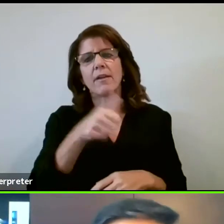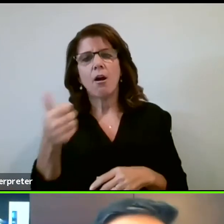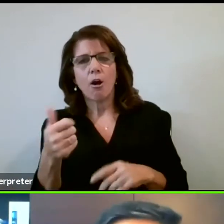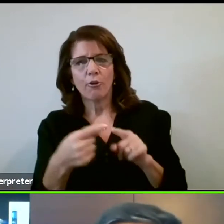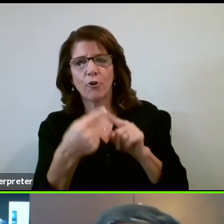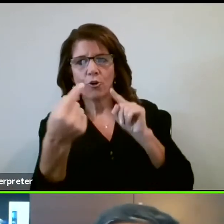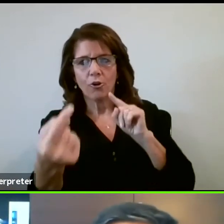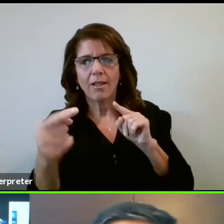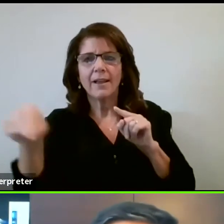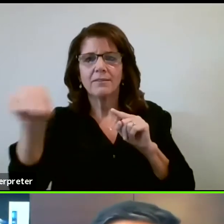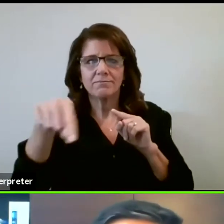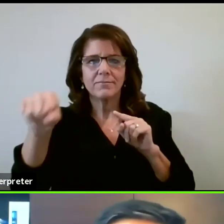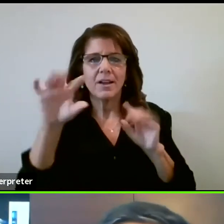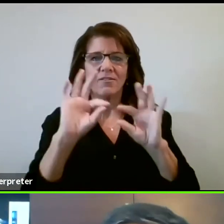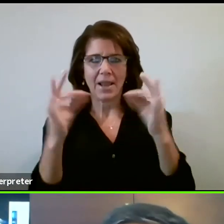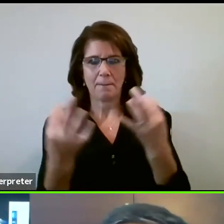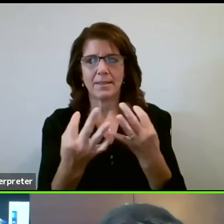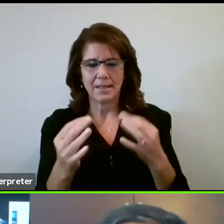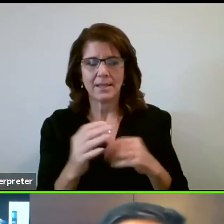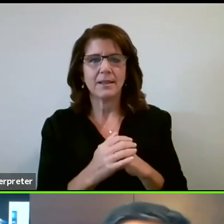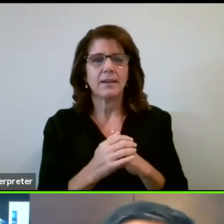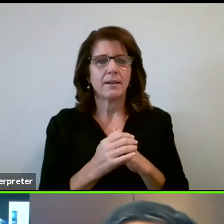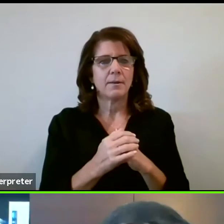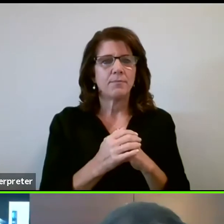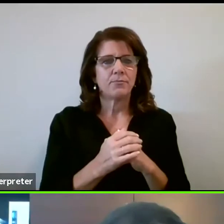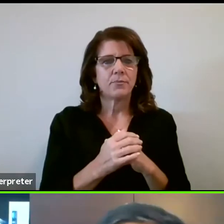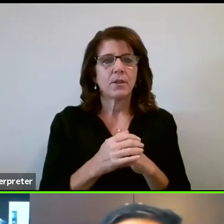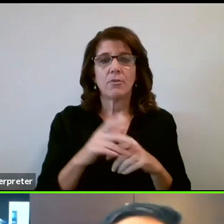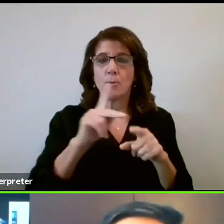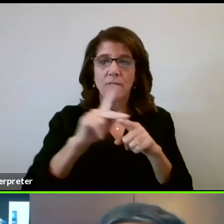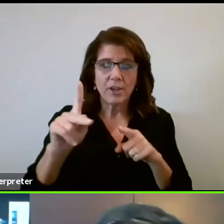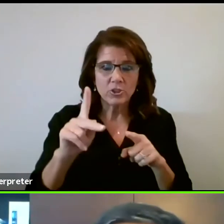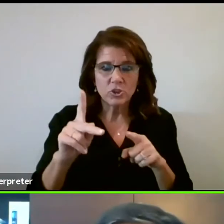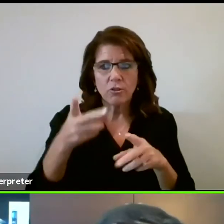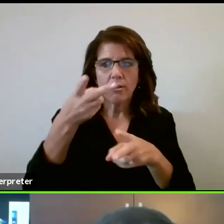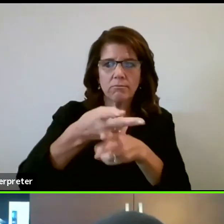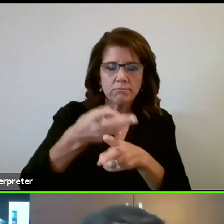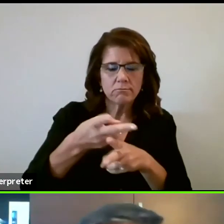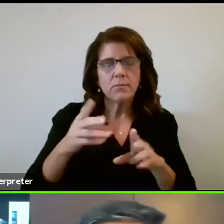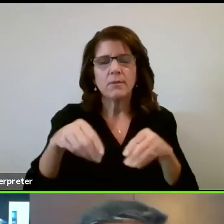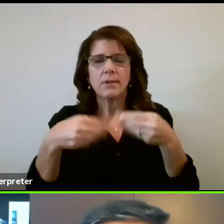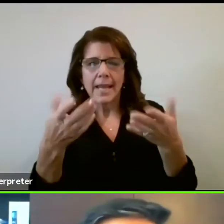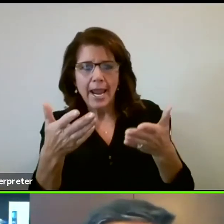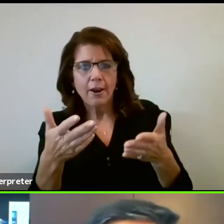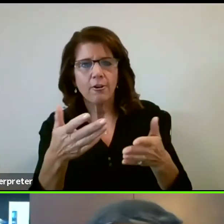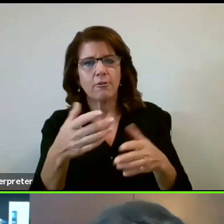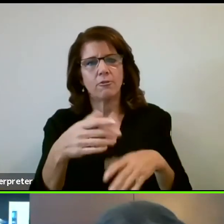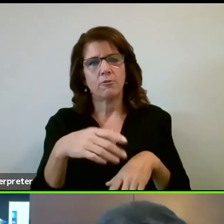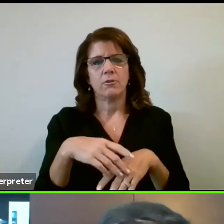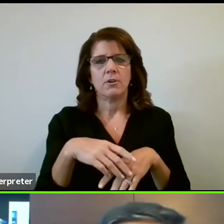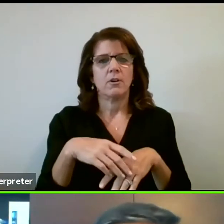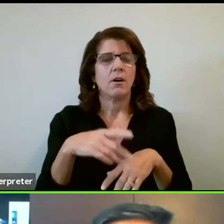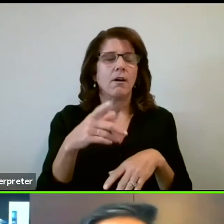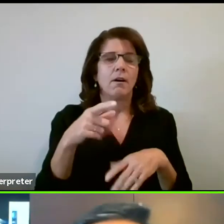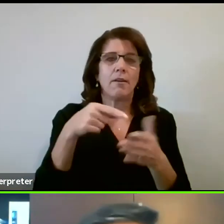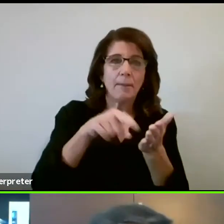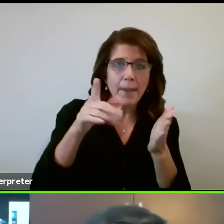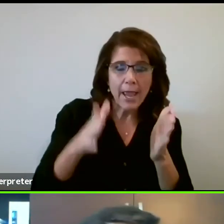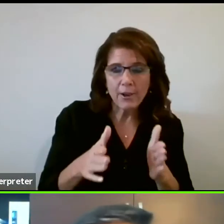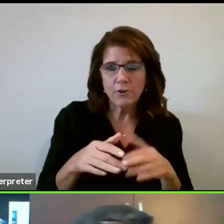the family caregiver, for example, the professional caregiver, the care provider, the payer,